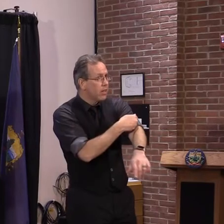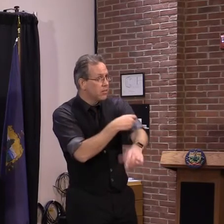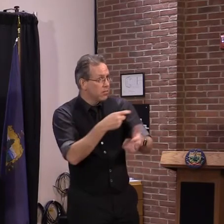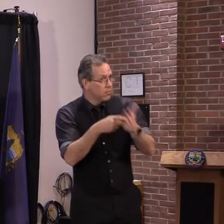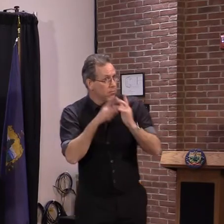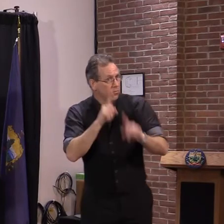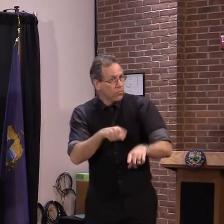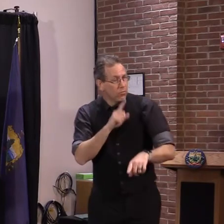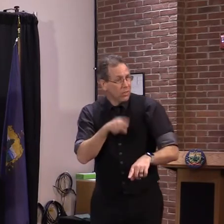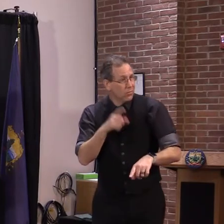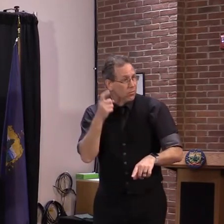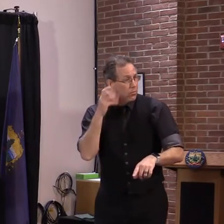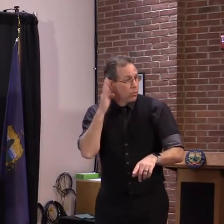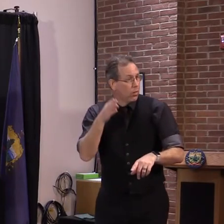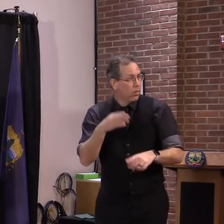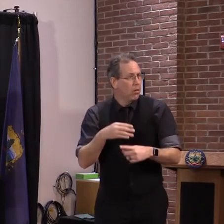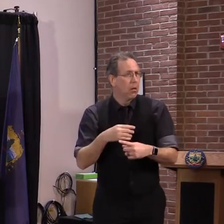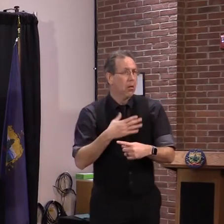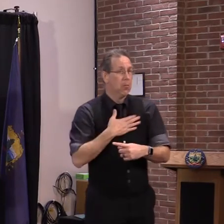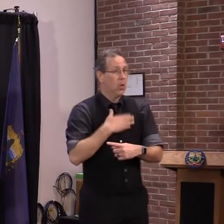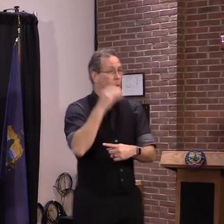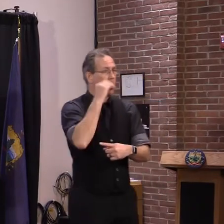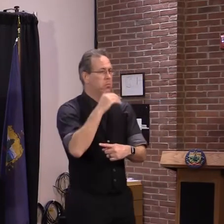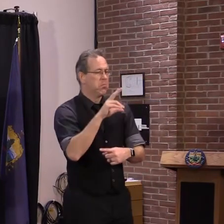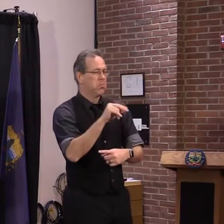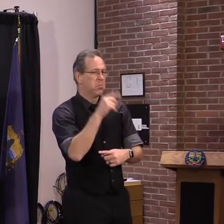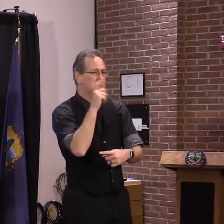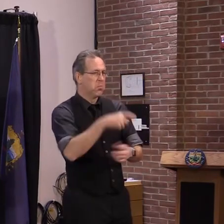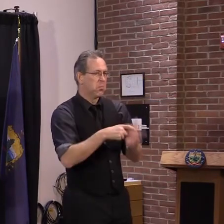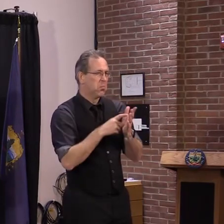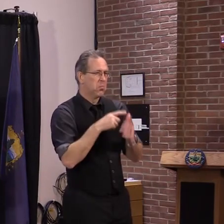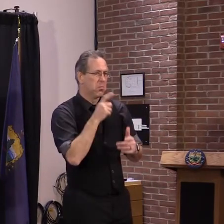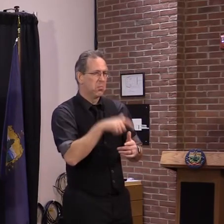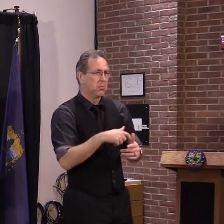Not as far as I'm concerned, but I'll let Dr. Levine answer that.